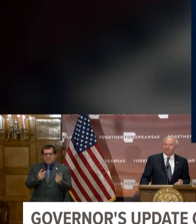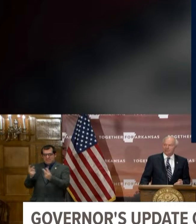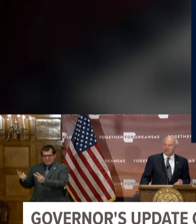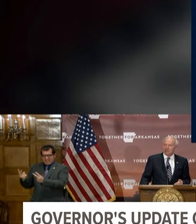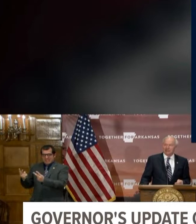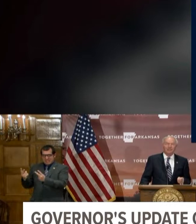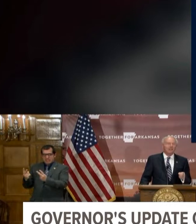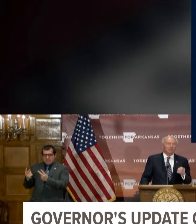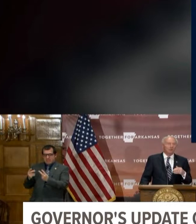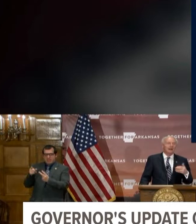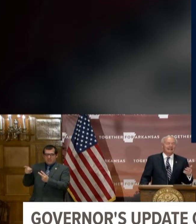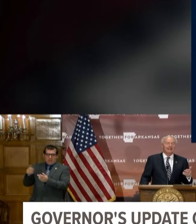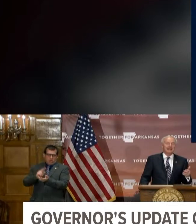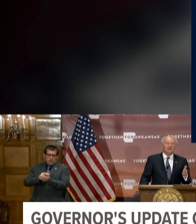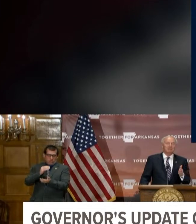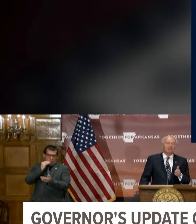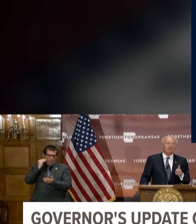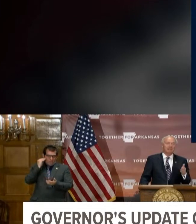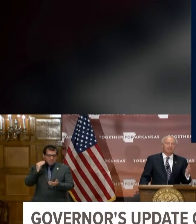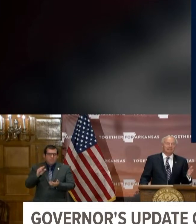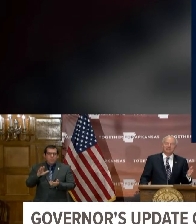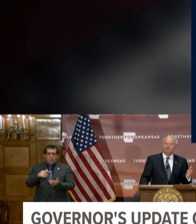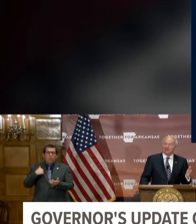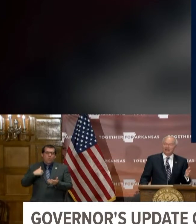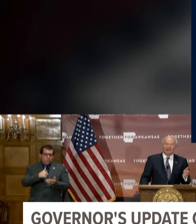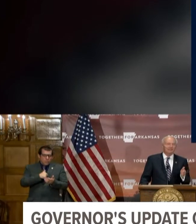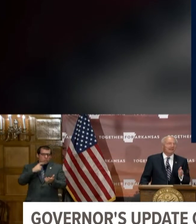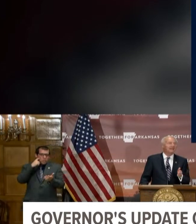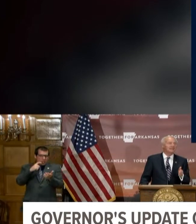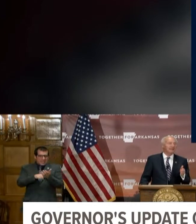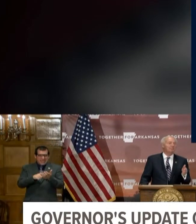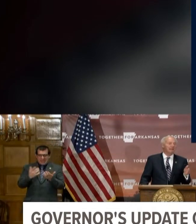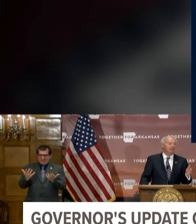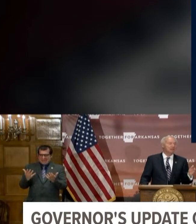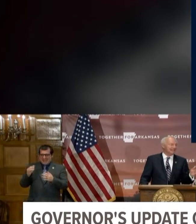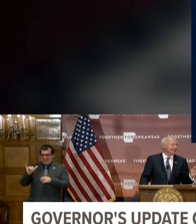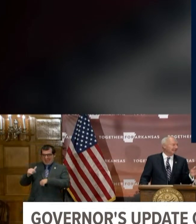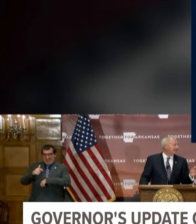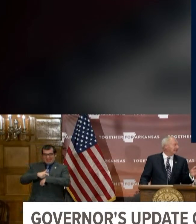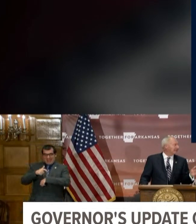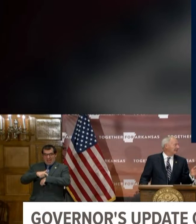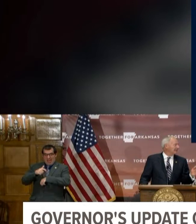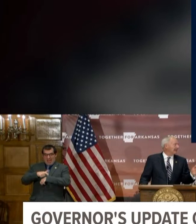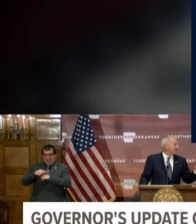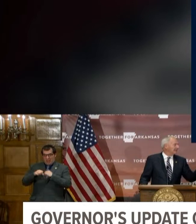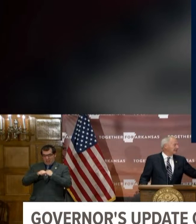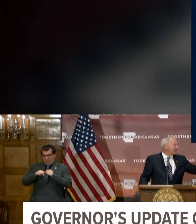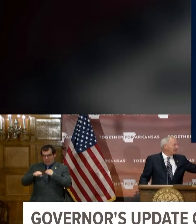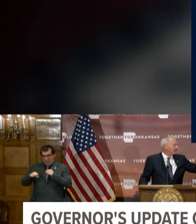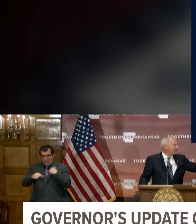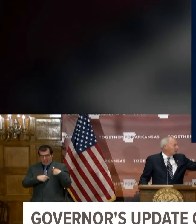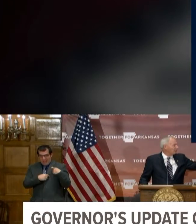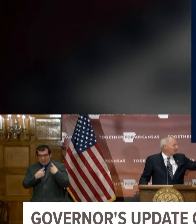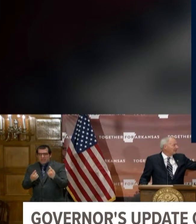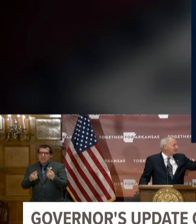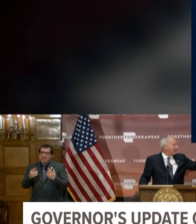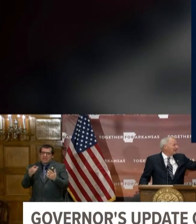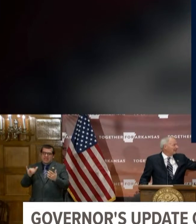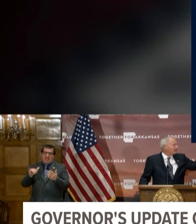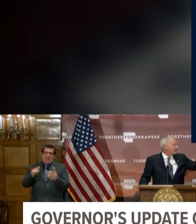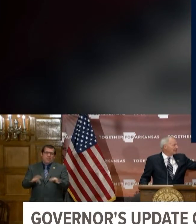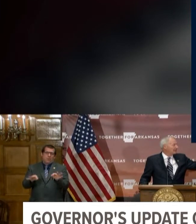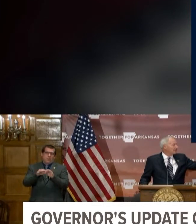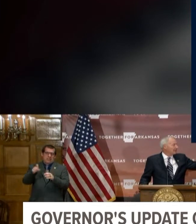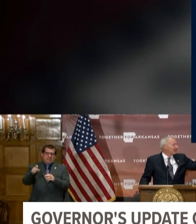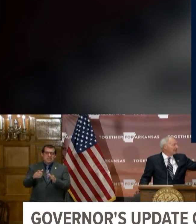long-term care facility. We'll recognize it because of the length of time as a medical need. And then secondly, there will be